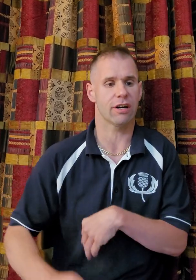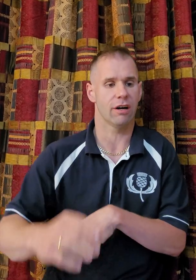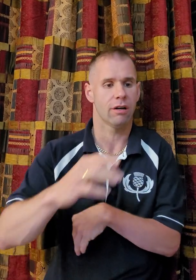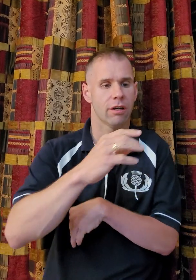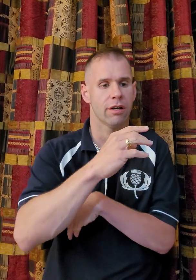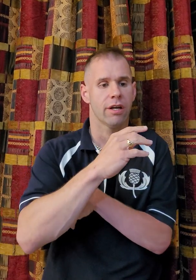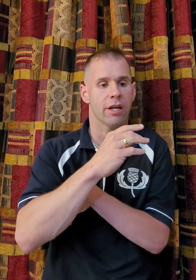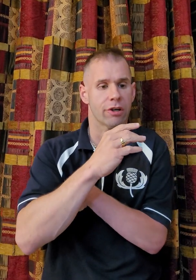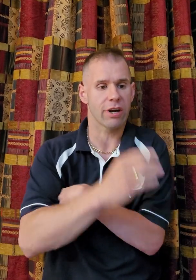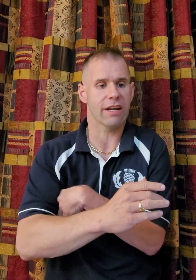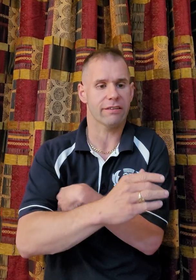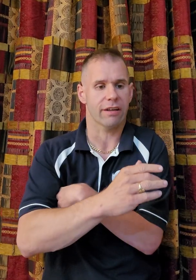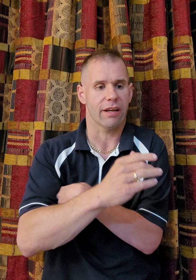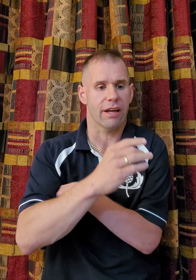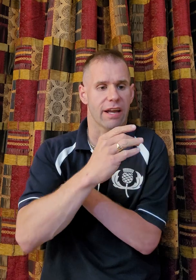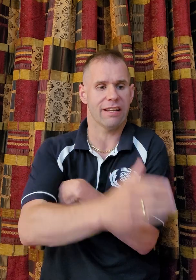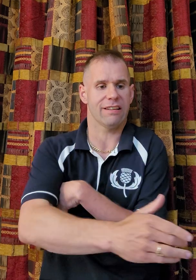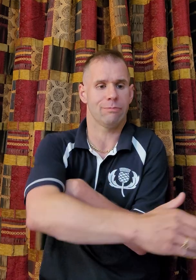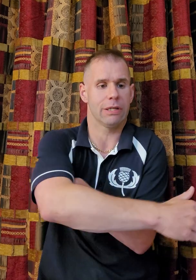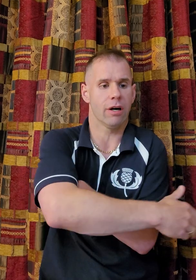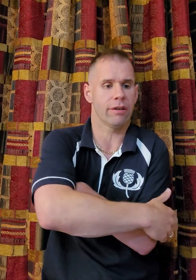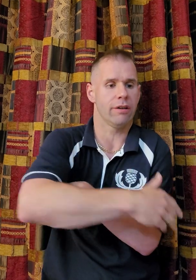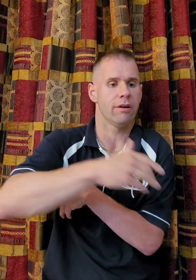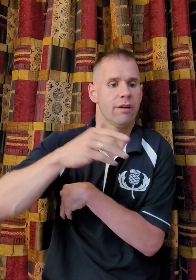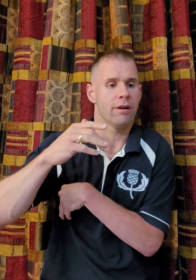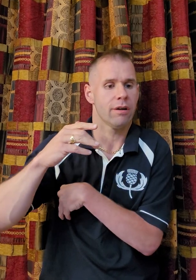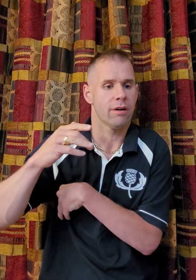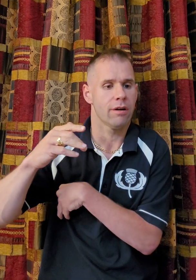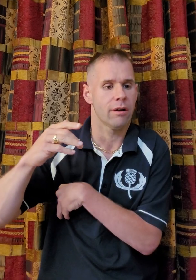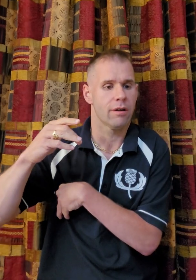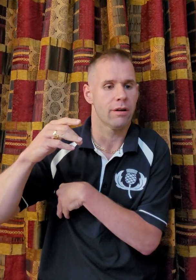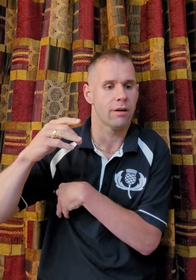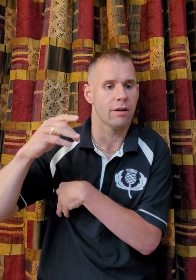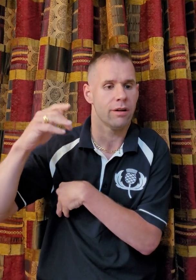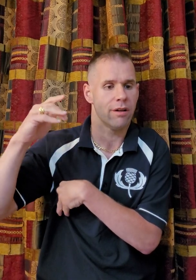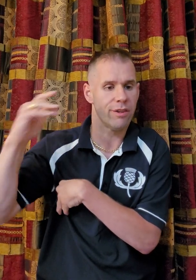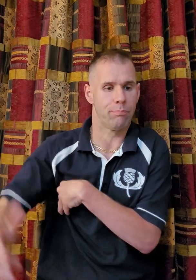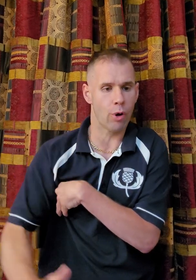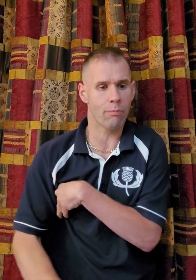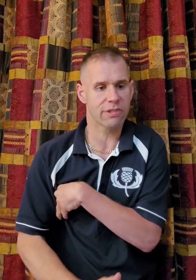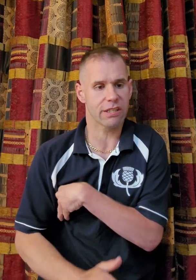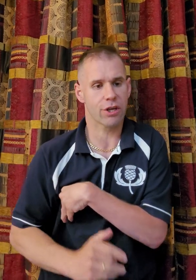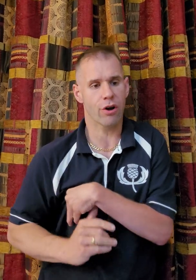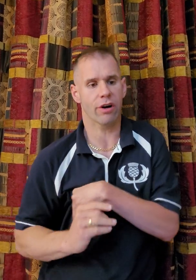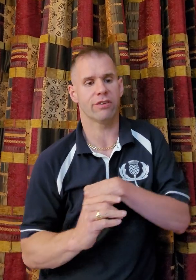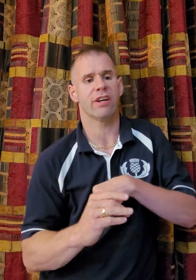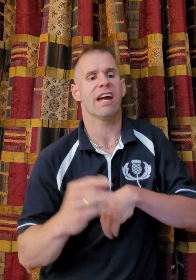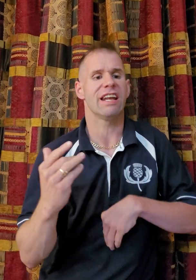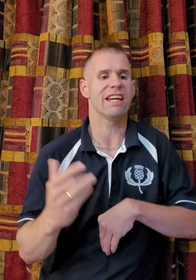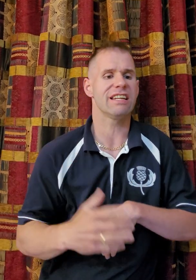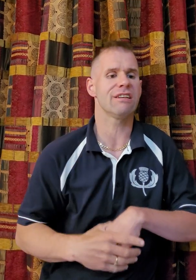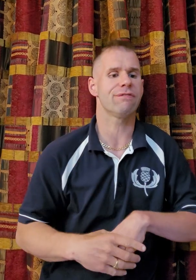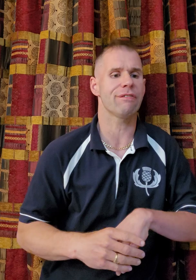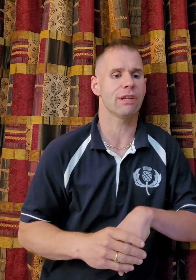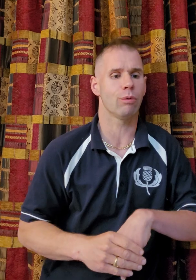feature. Great, it has begun. The boom secured in